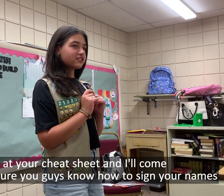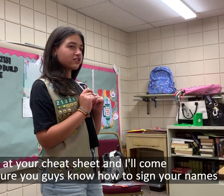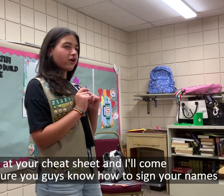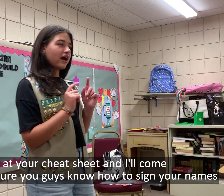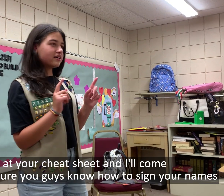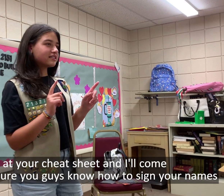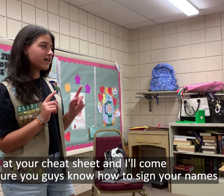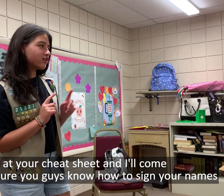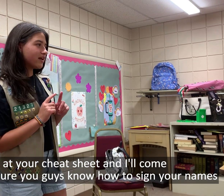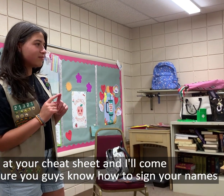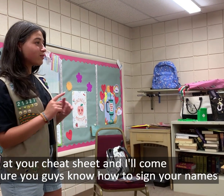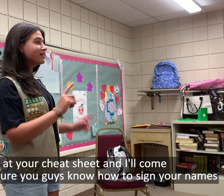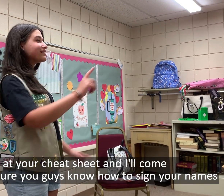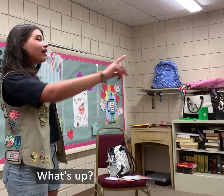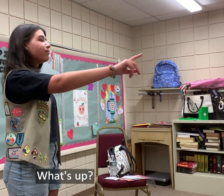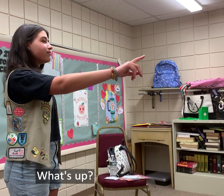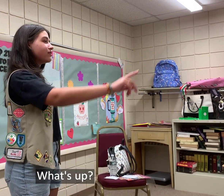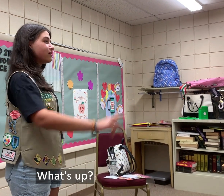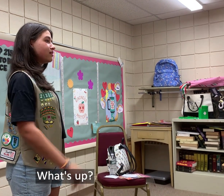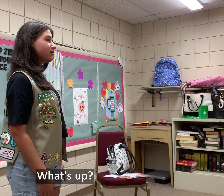know how to sign your names. What's up?